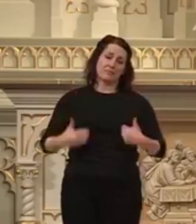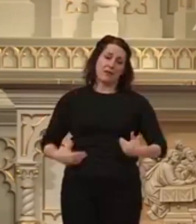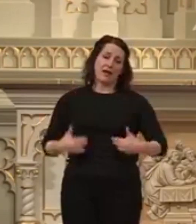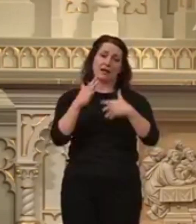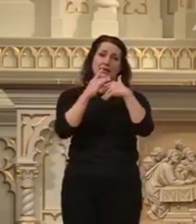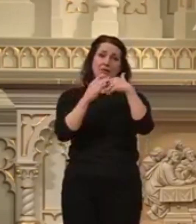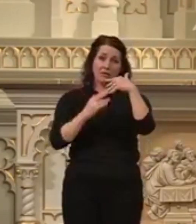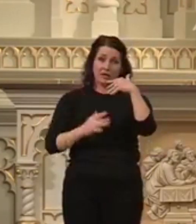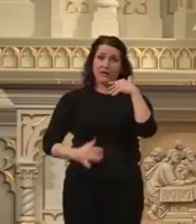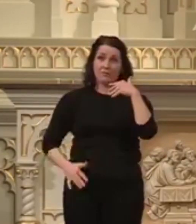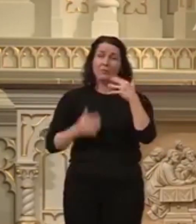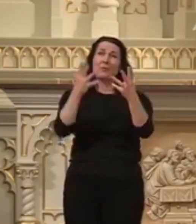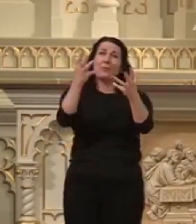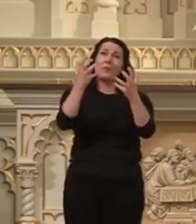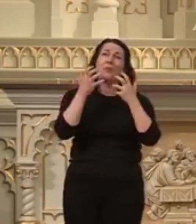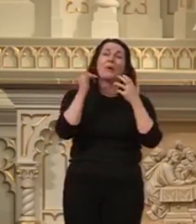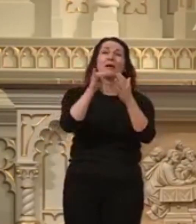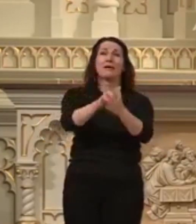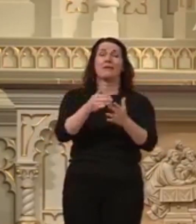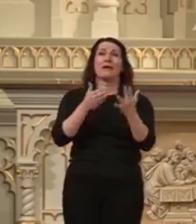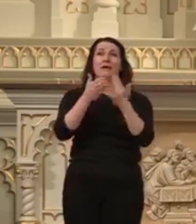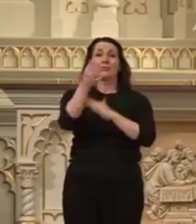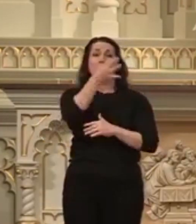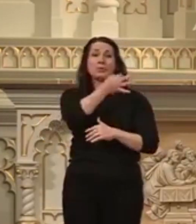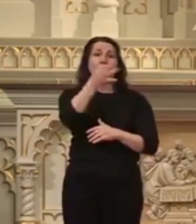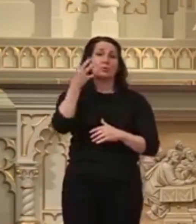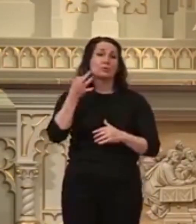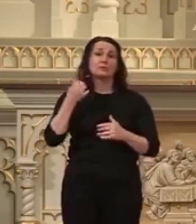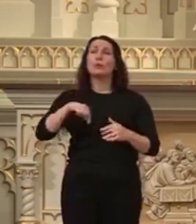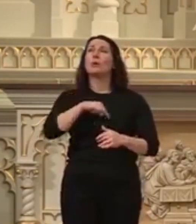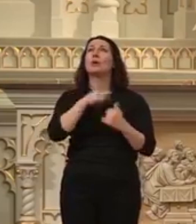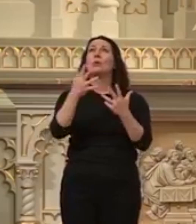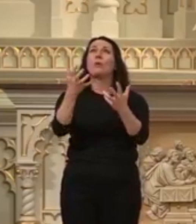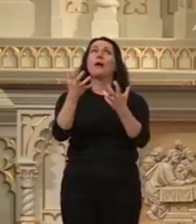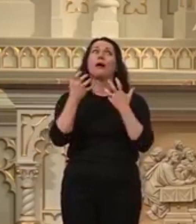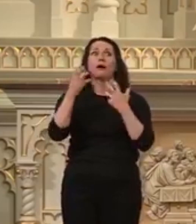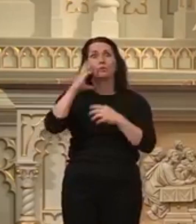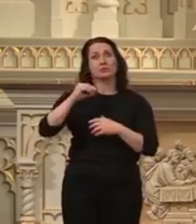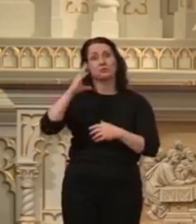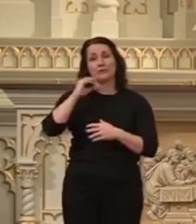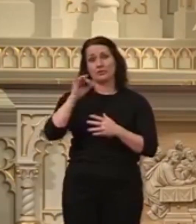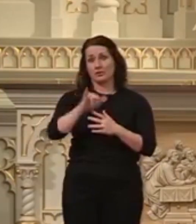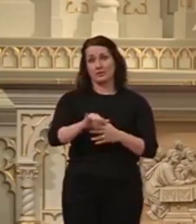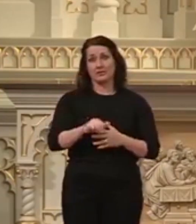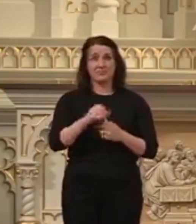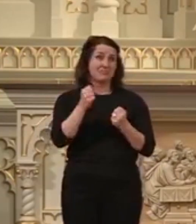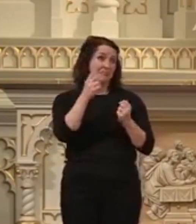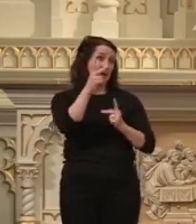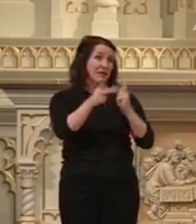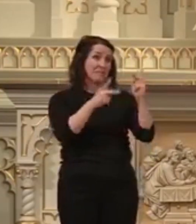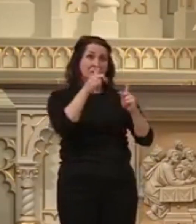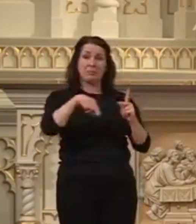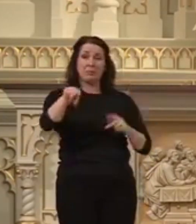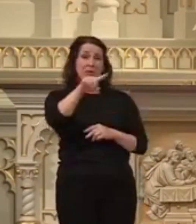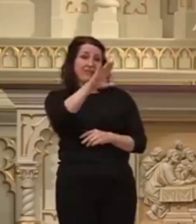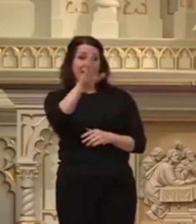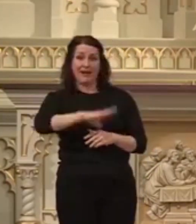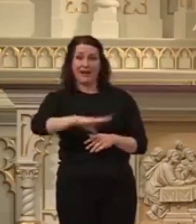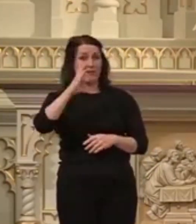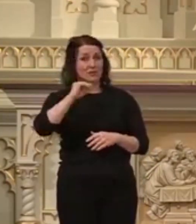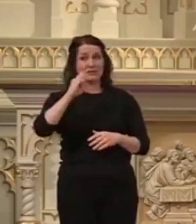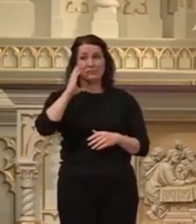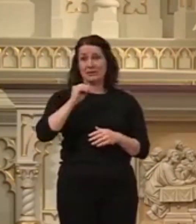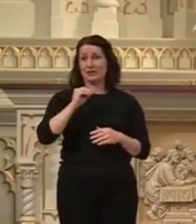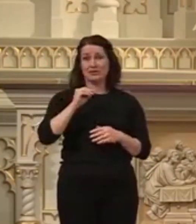the Eucharist, in a way that many of us have never experienced Good Friday